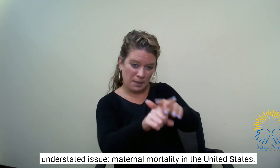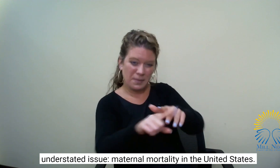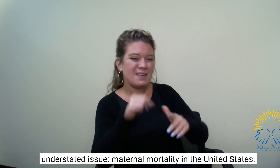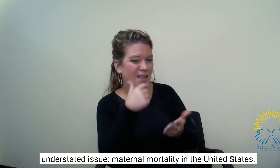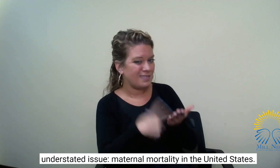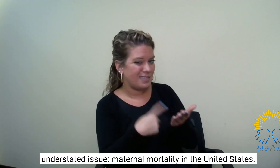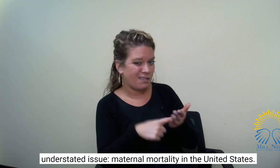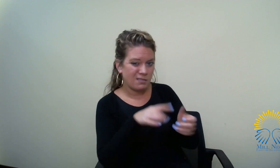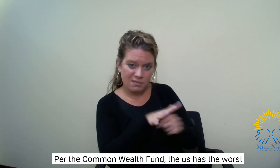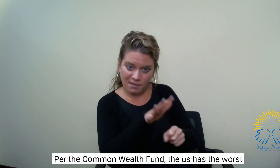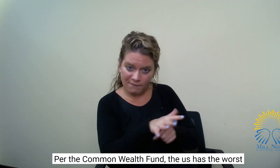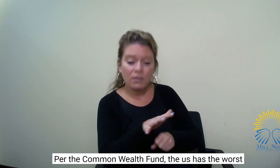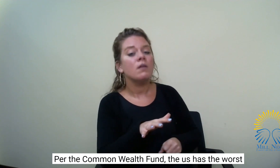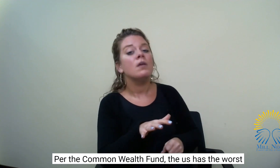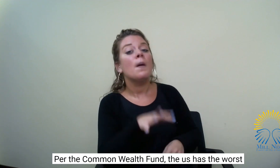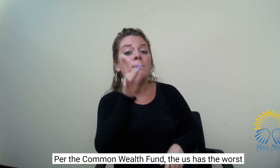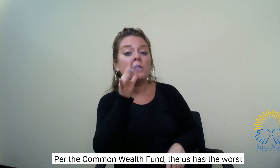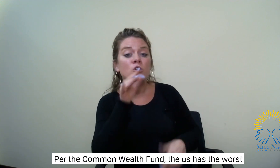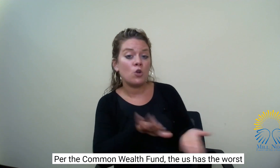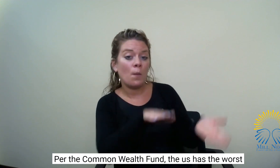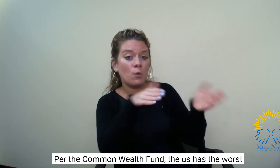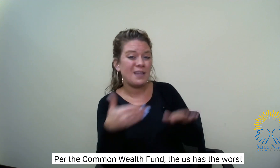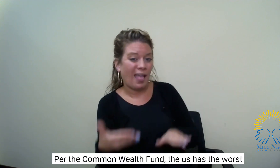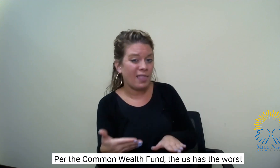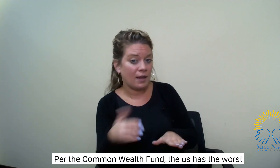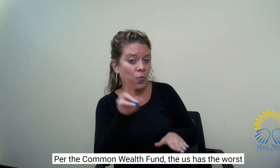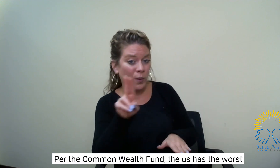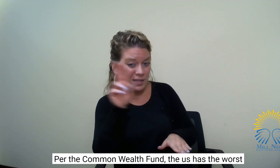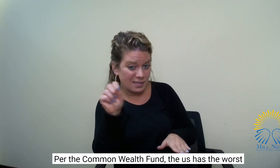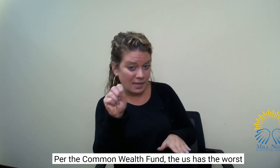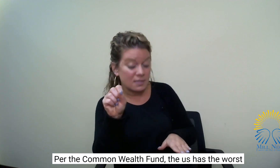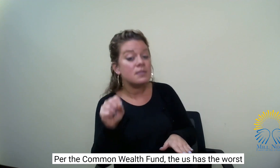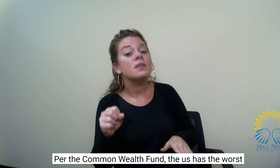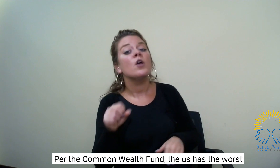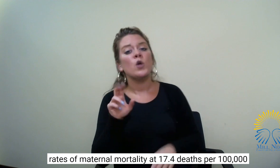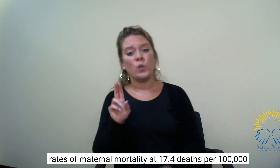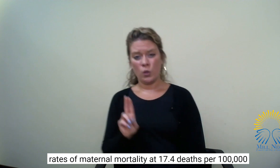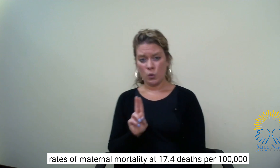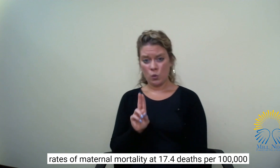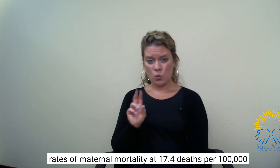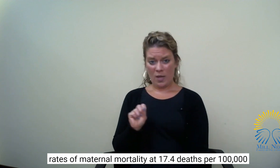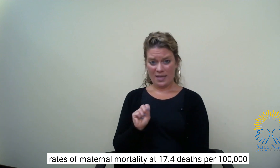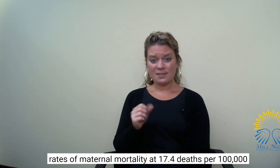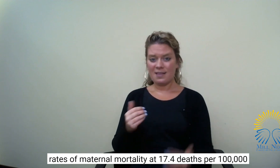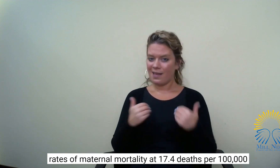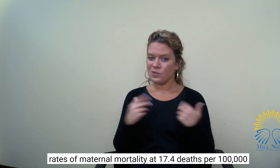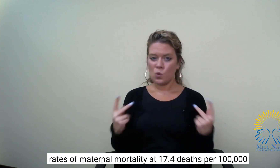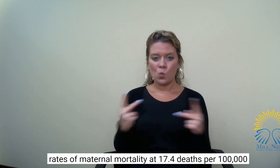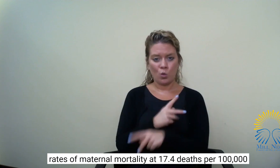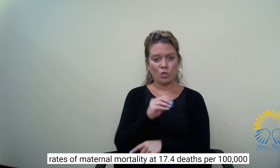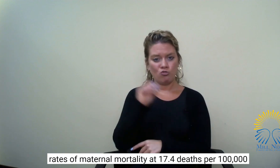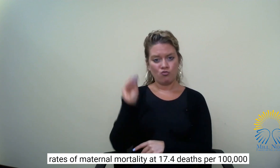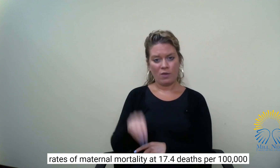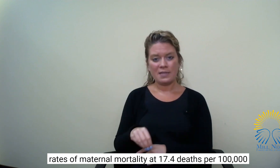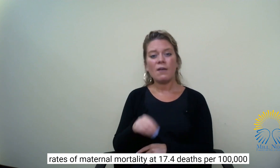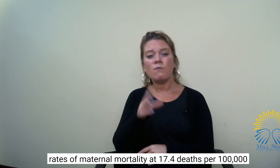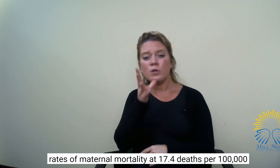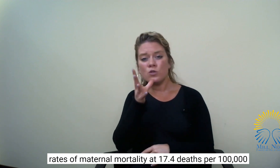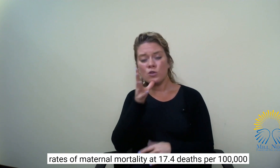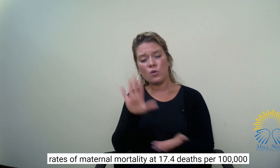States. Per the Commonwealth Fund, the U.S. has the worst rates of maternal mortality at